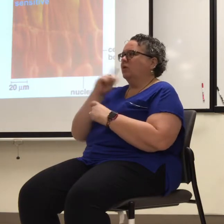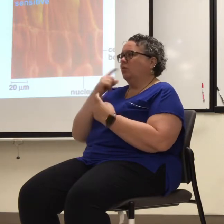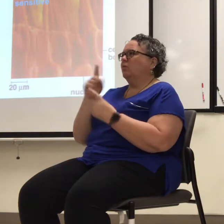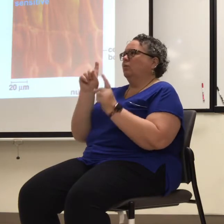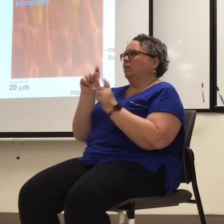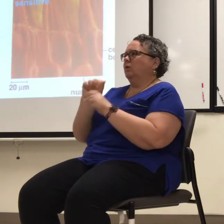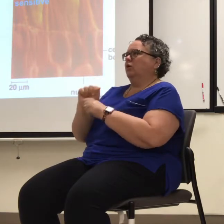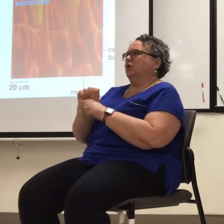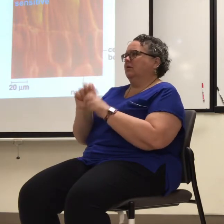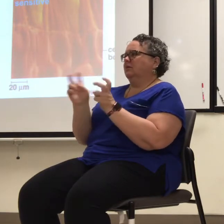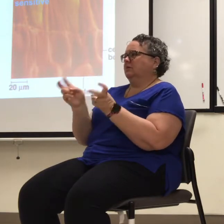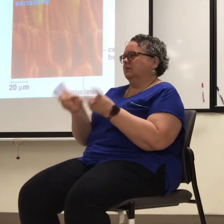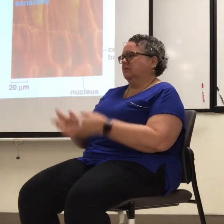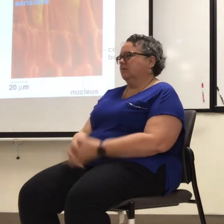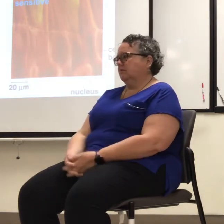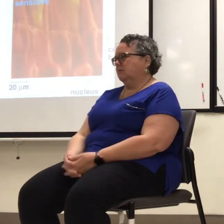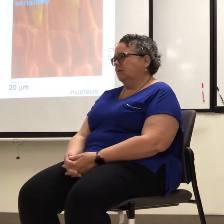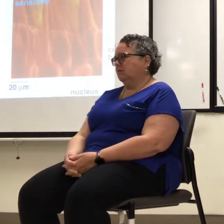Okay?